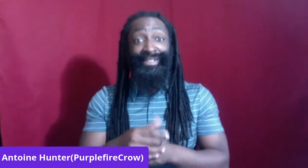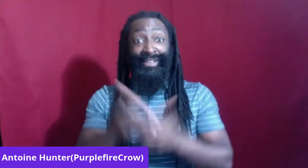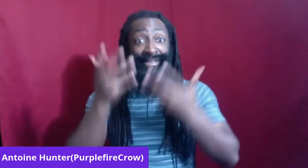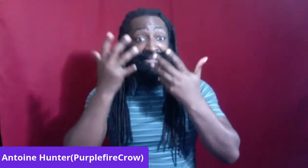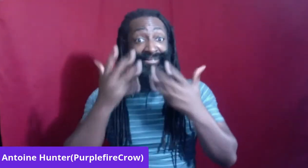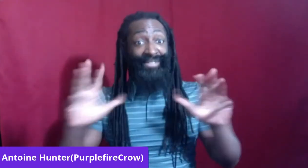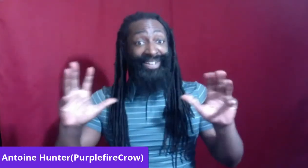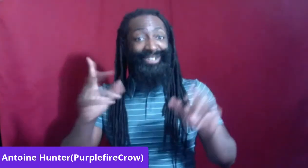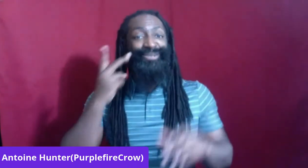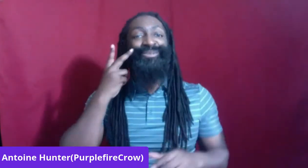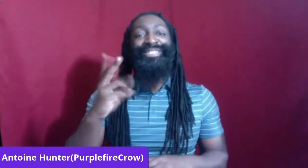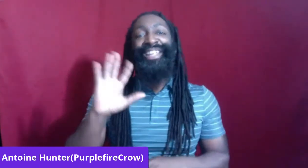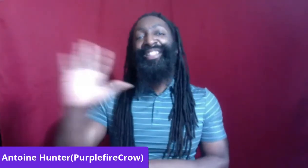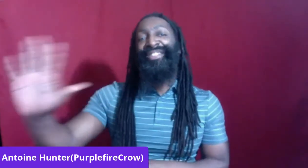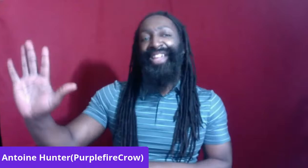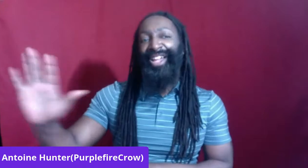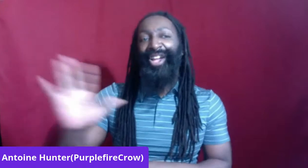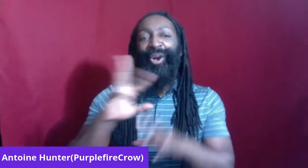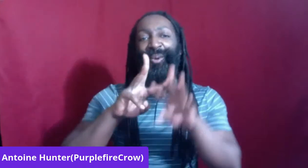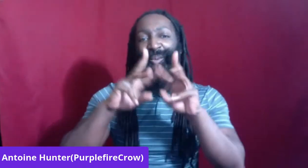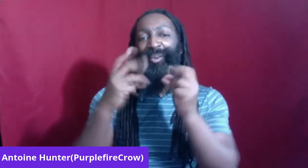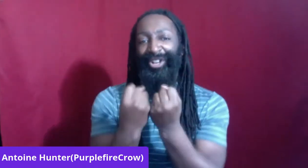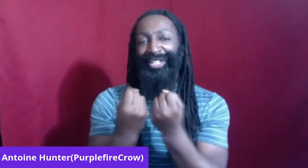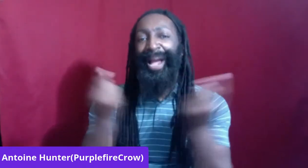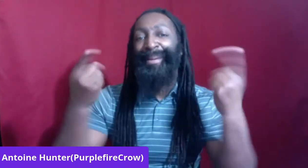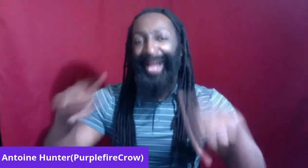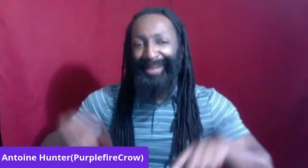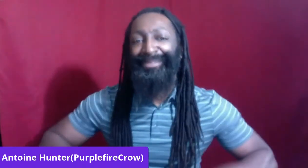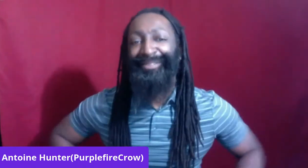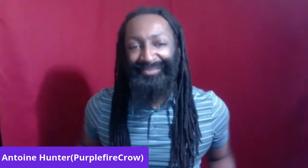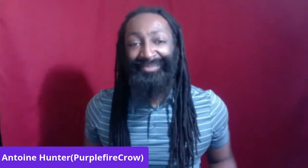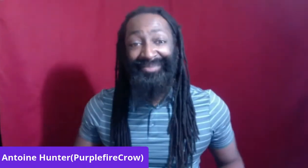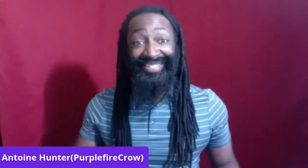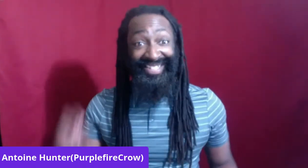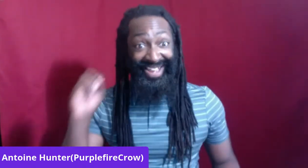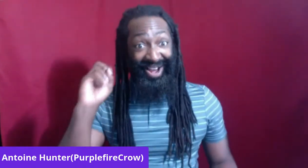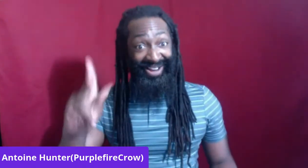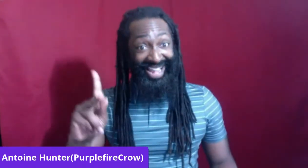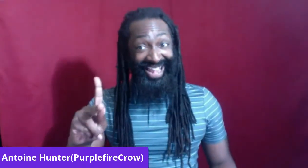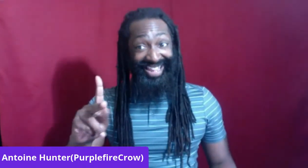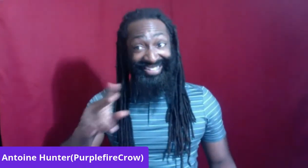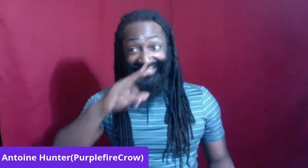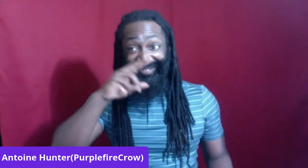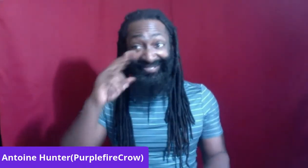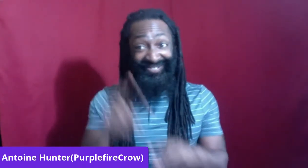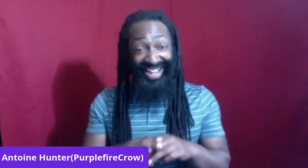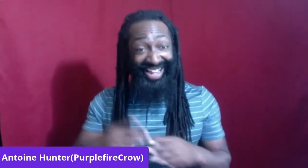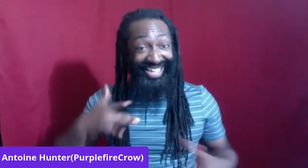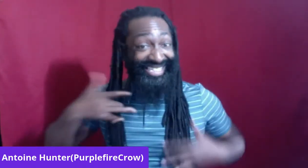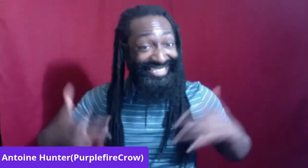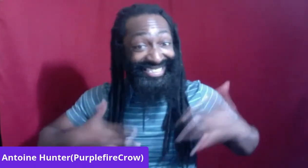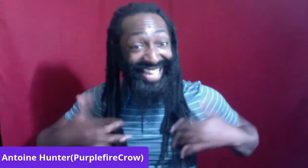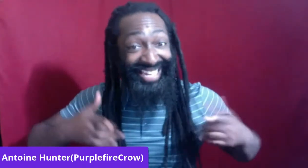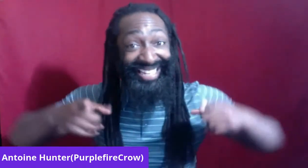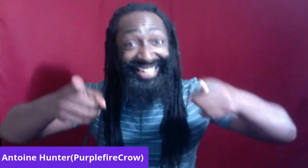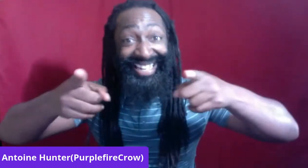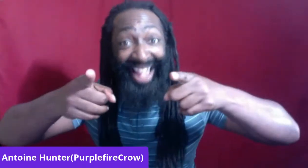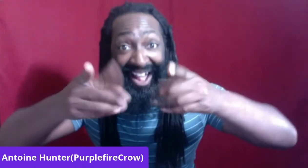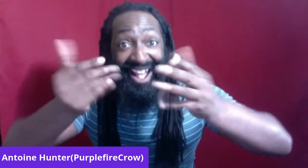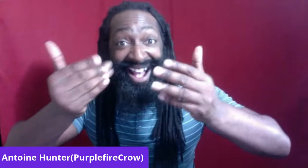participate, propose their own questions. And then when we're finished with that Q&A time, we're going to watch some workshops. Excited. Is